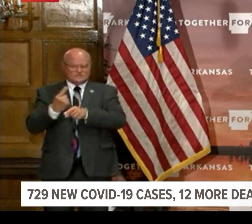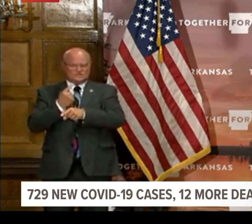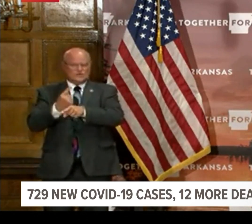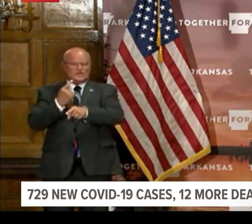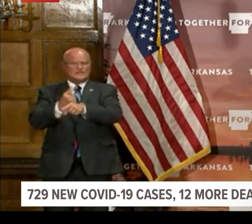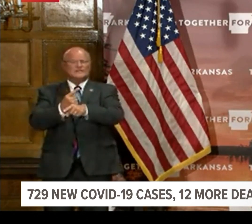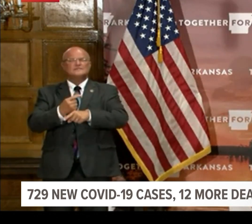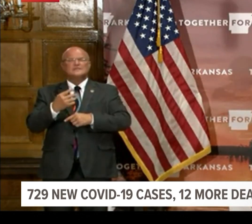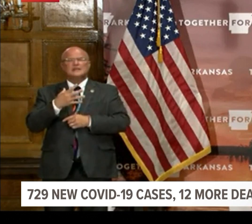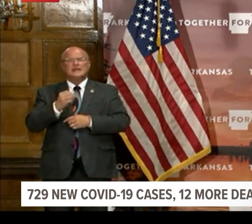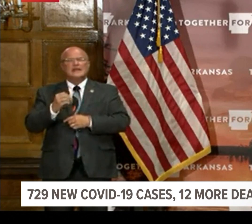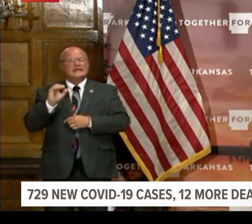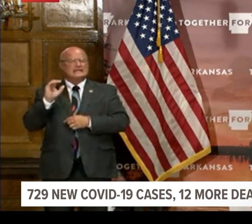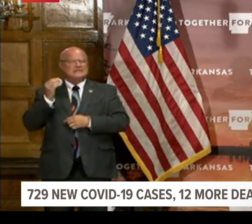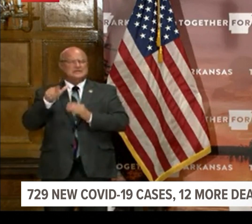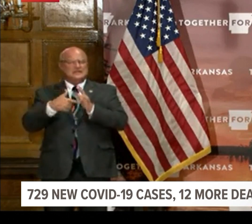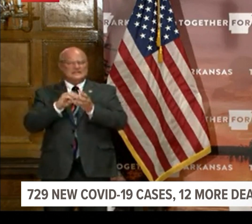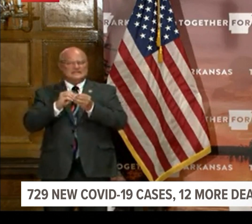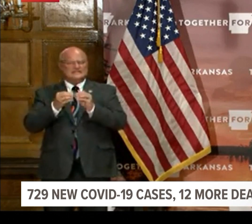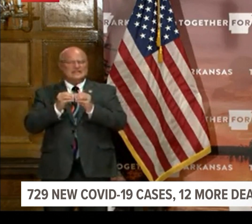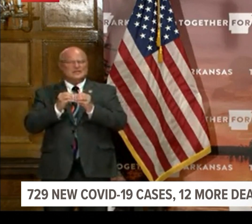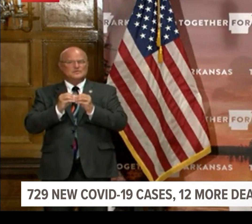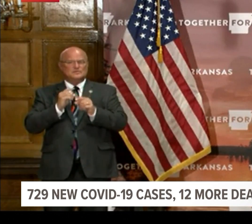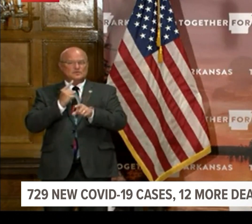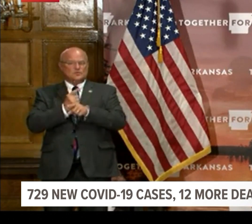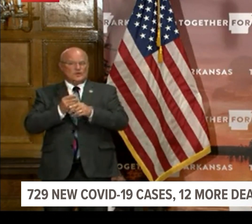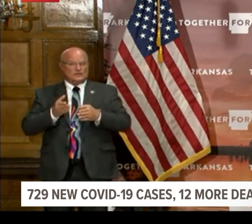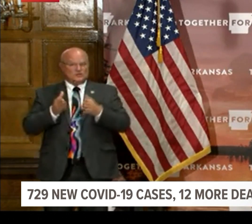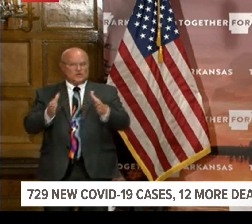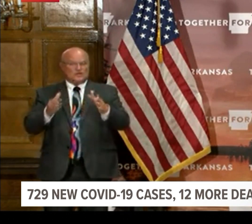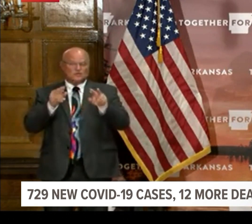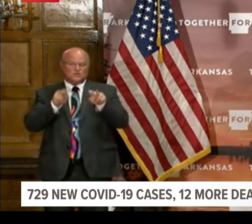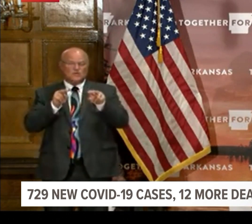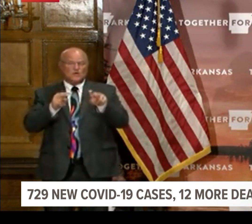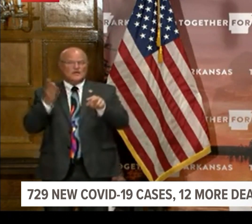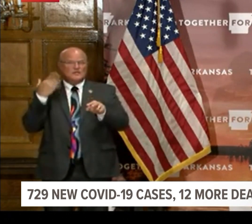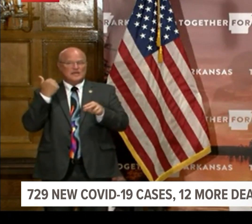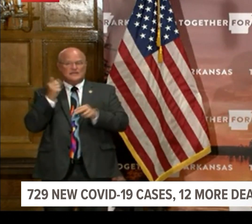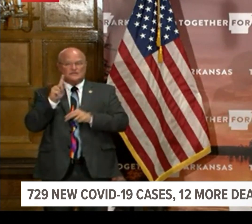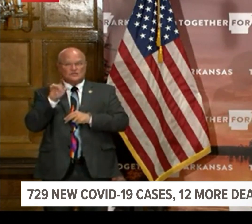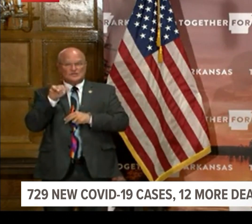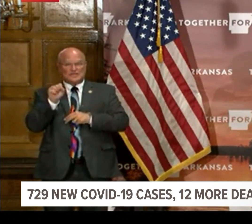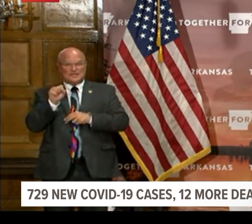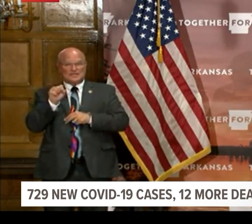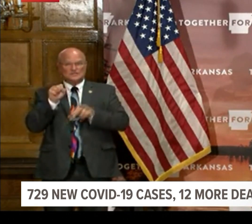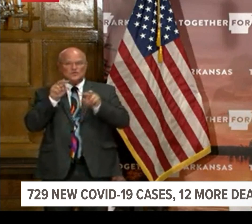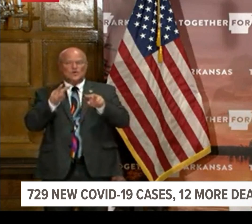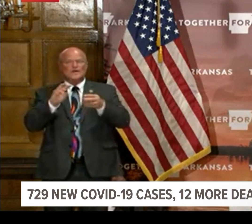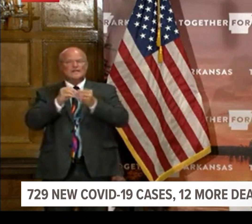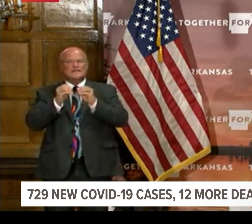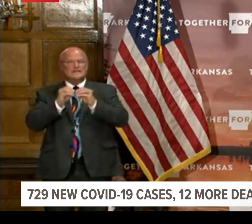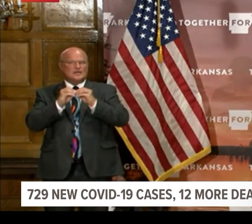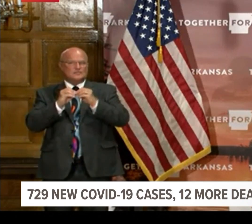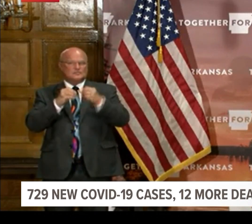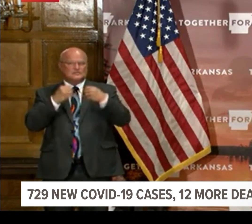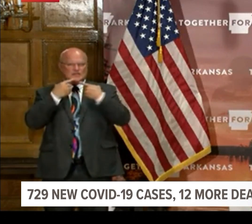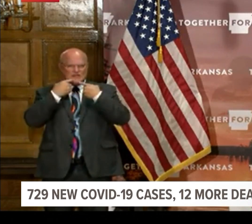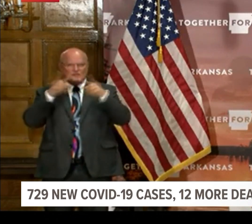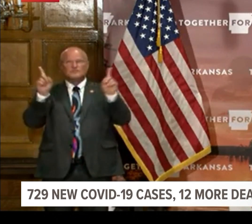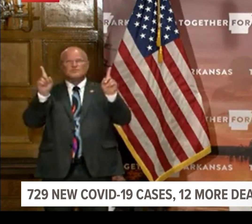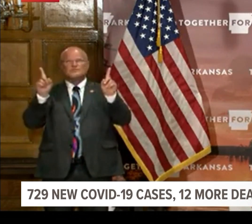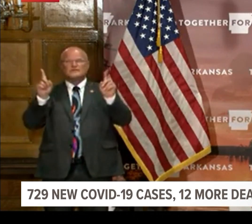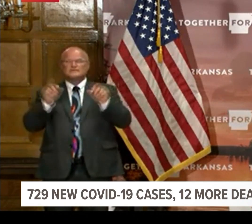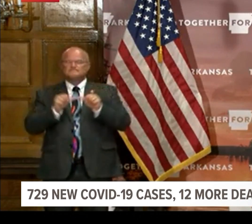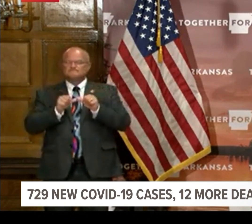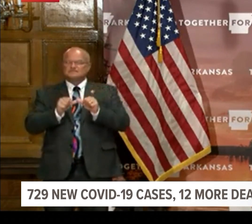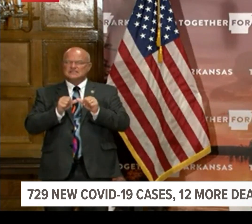often. And it appears these numbers are going in the right direction as we've watched for the last few days. I've watched the governor give these numbers, and we need to continue